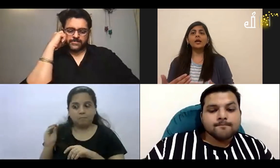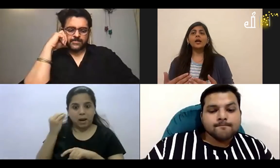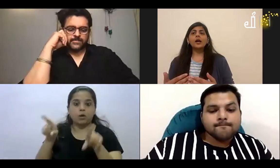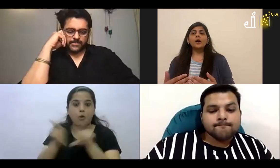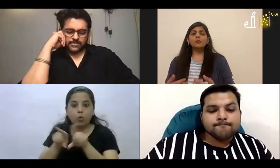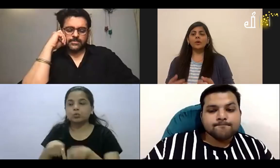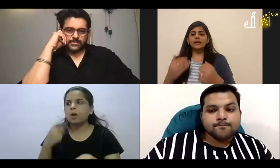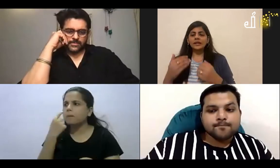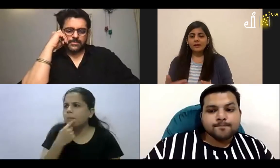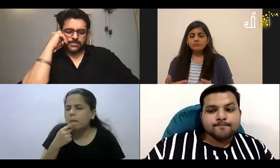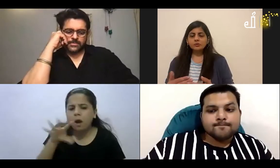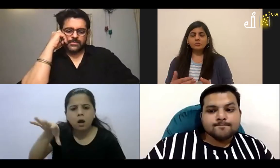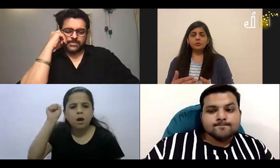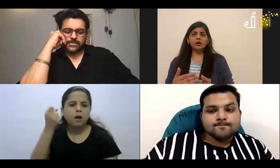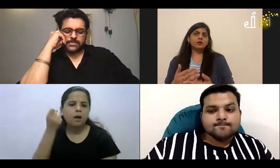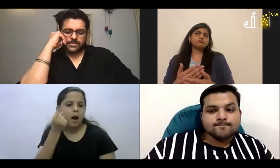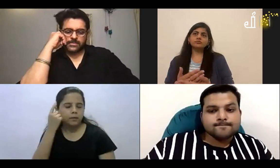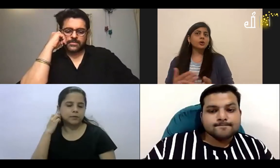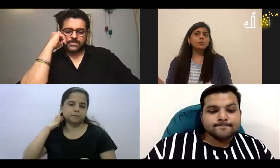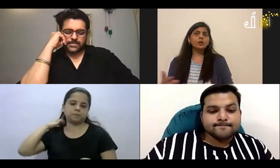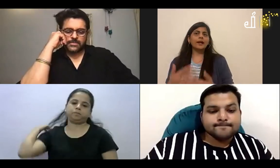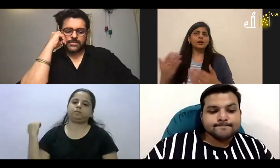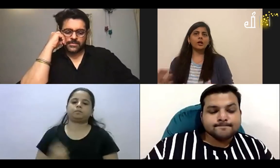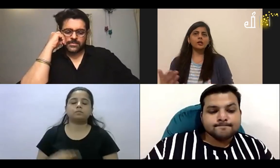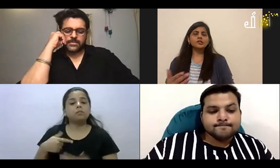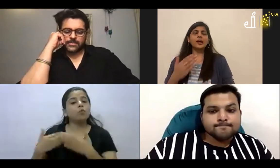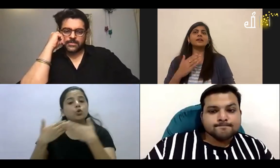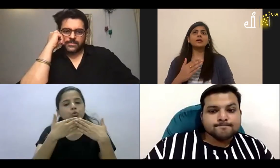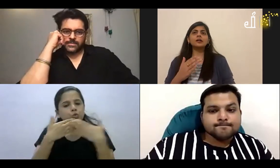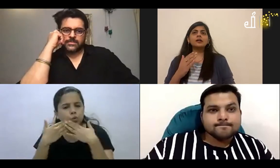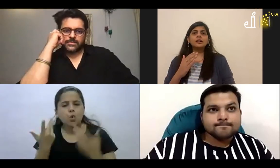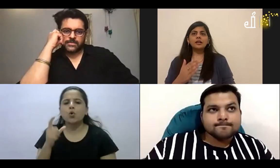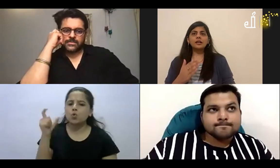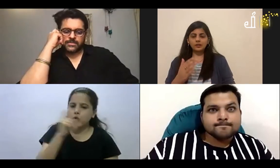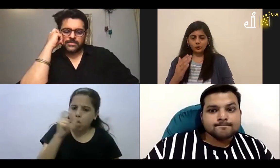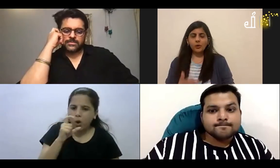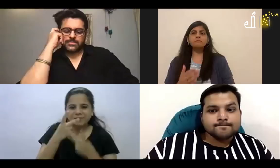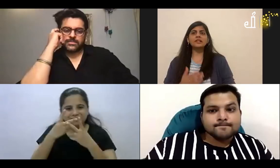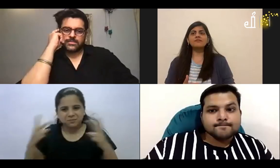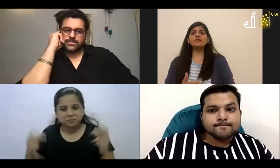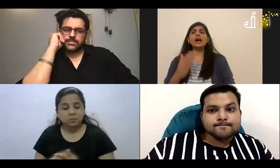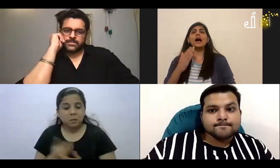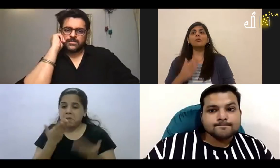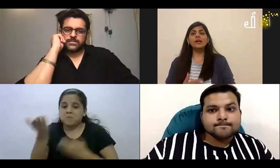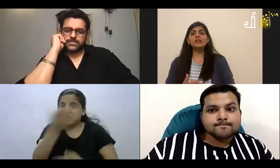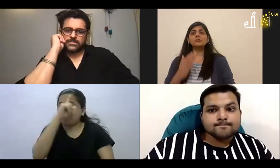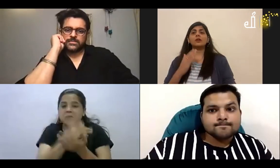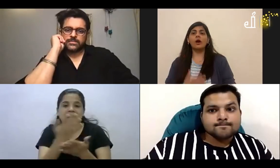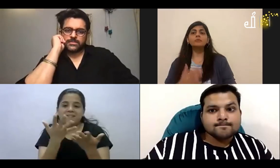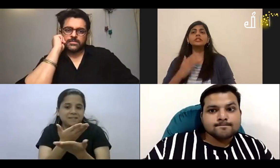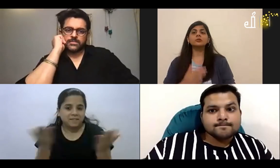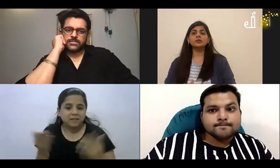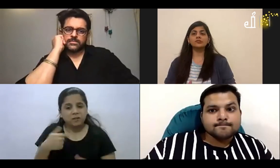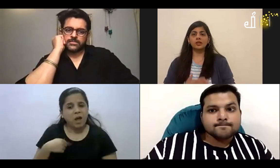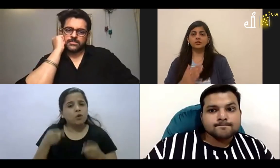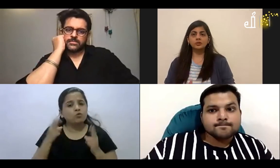why when it came to school and college, you won't believe it, I went to